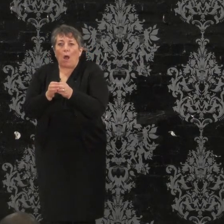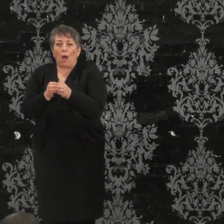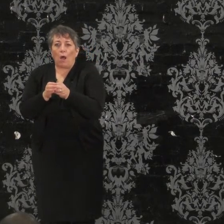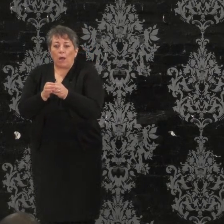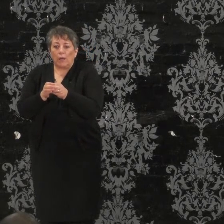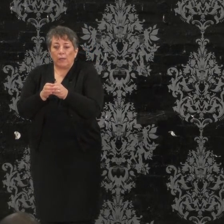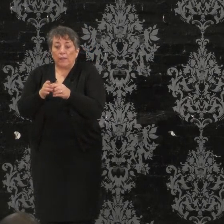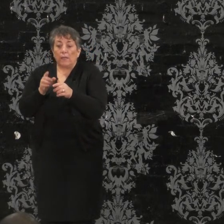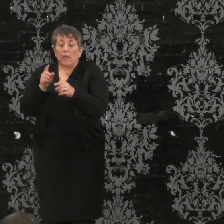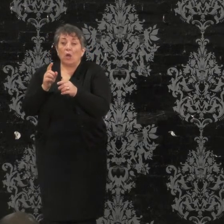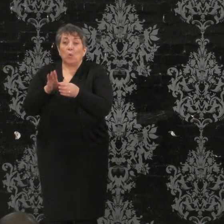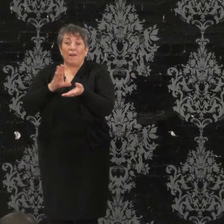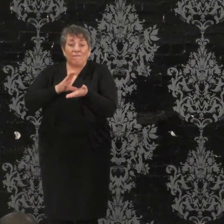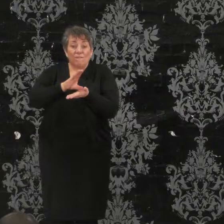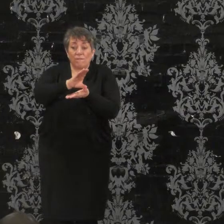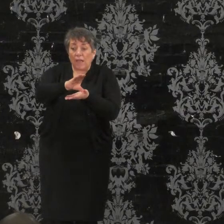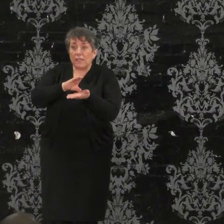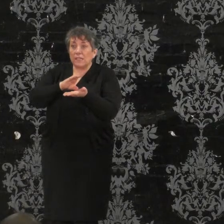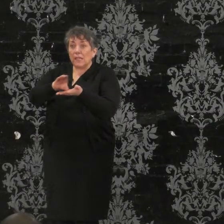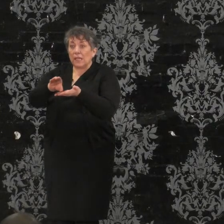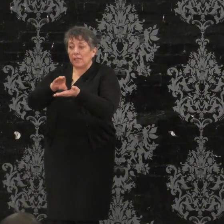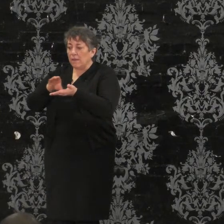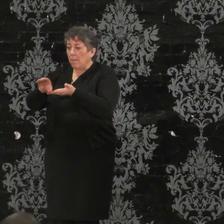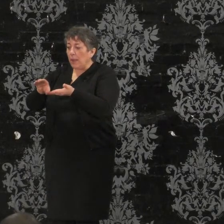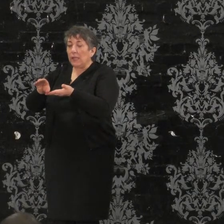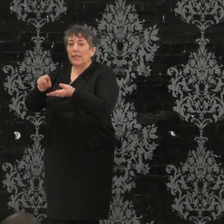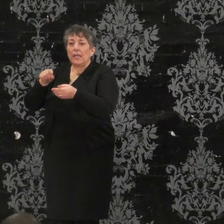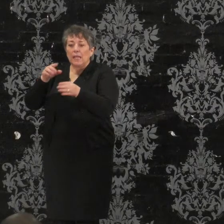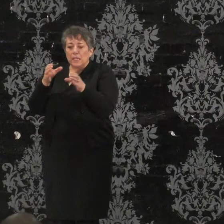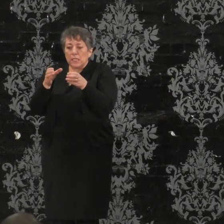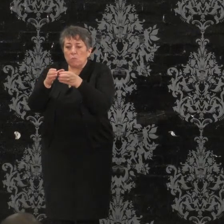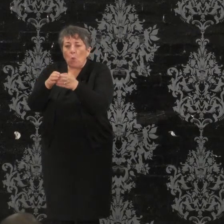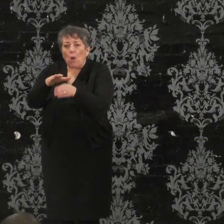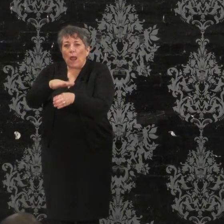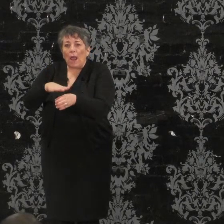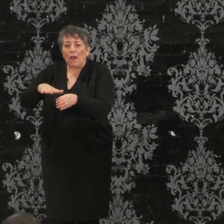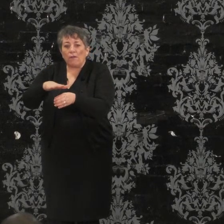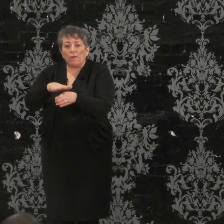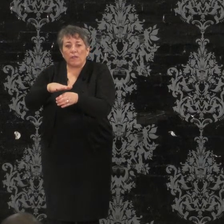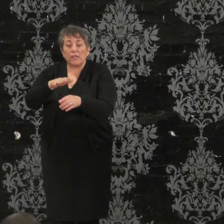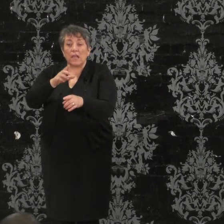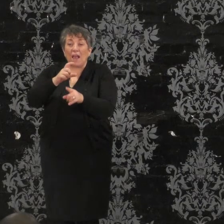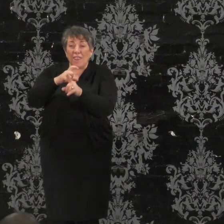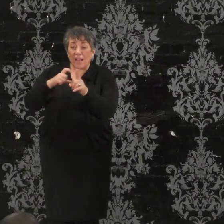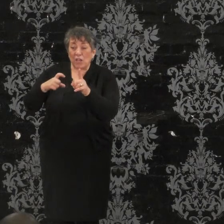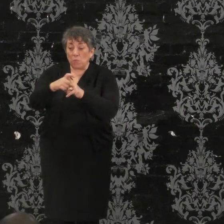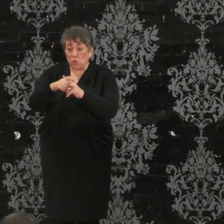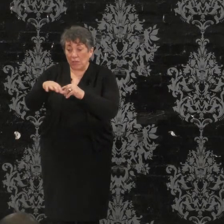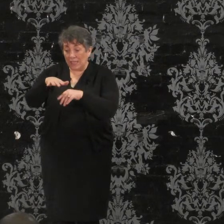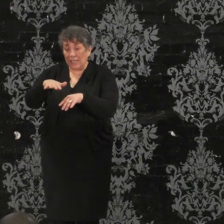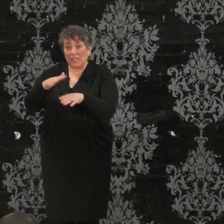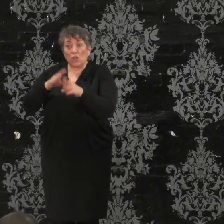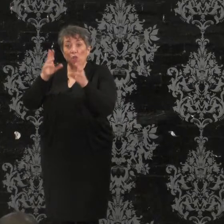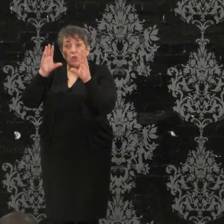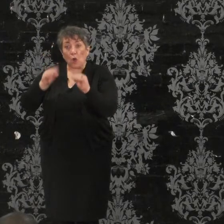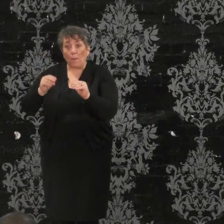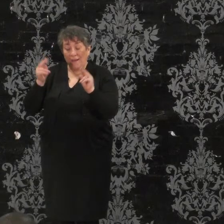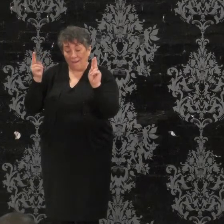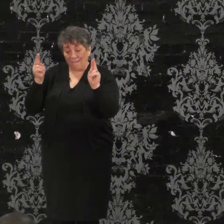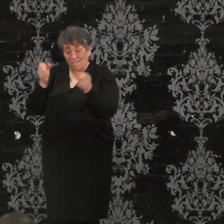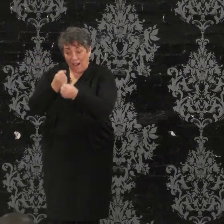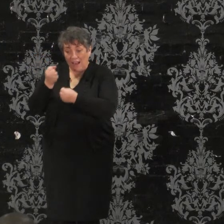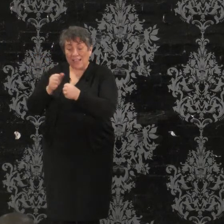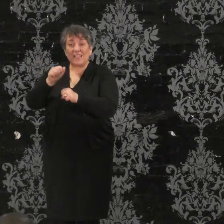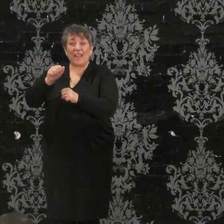London, empowering local communities to help reduce violence in their neighbourhoods.